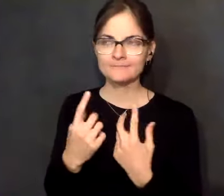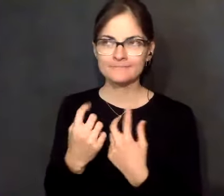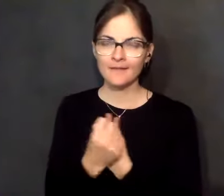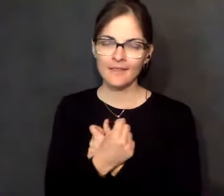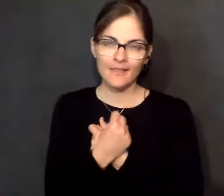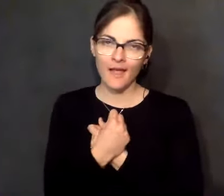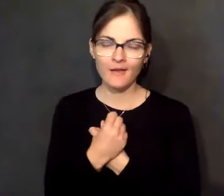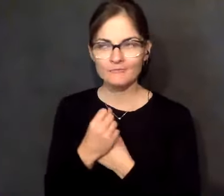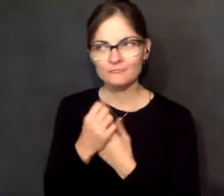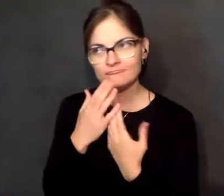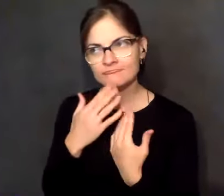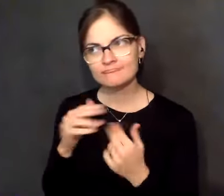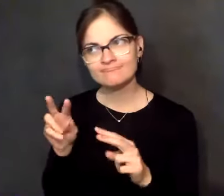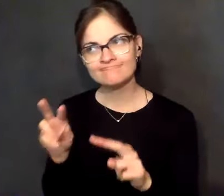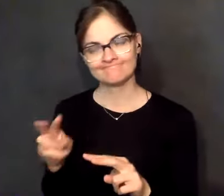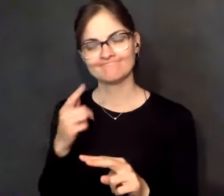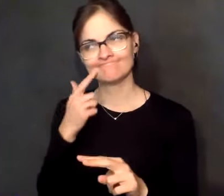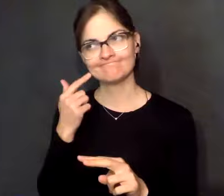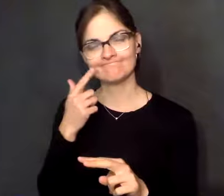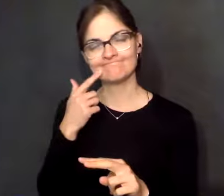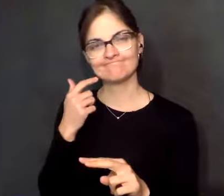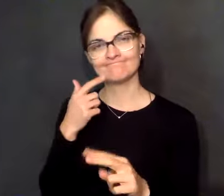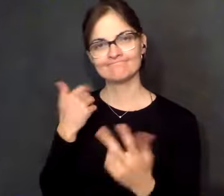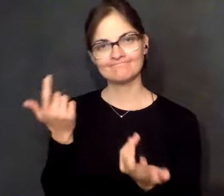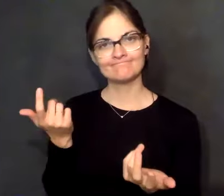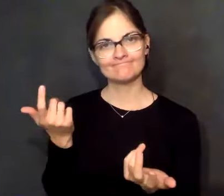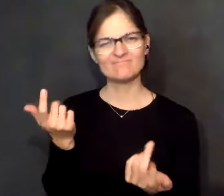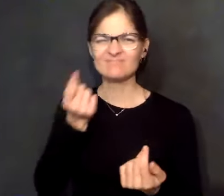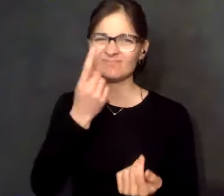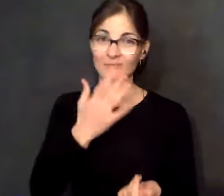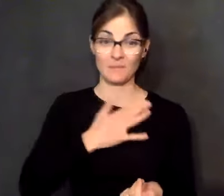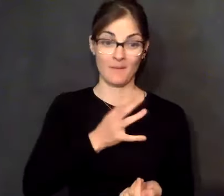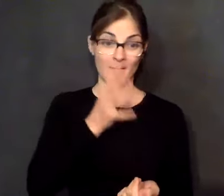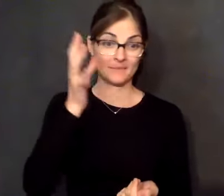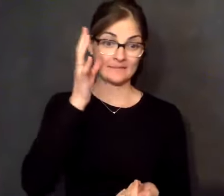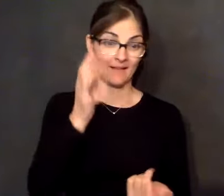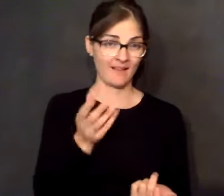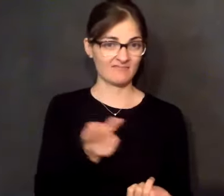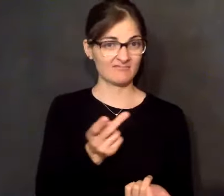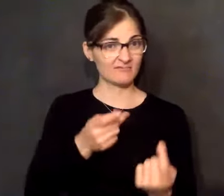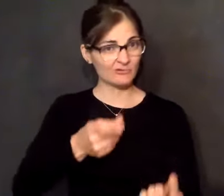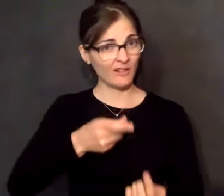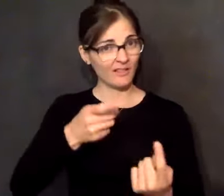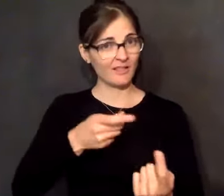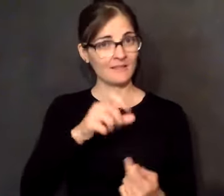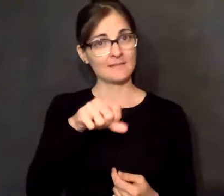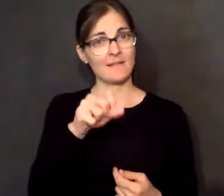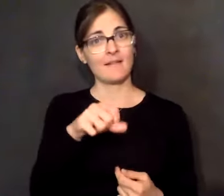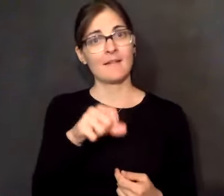special. My parents still struggle with each other, but I'm so happy that I had